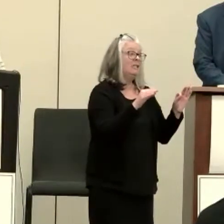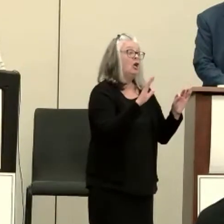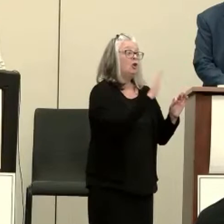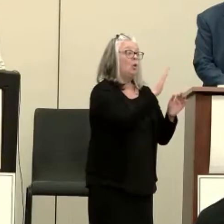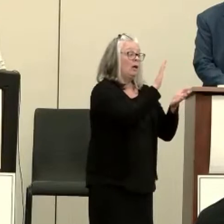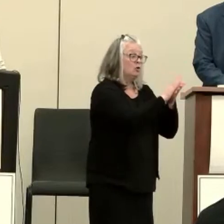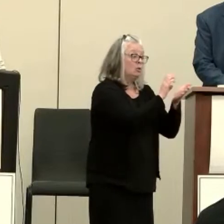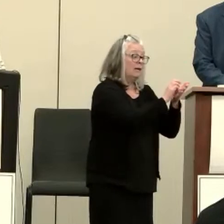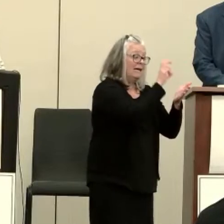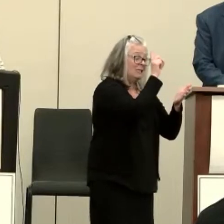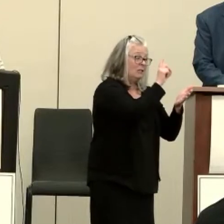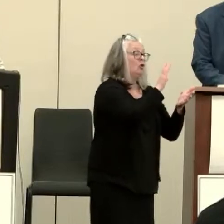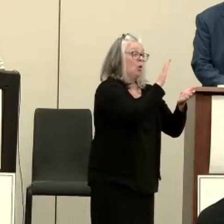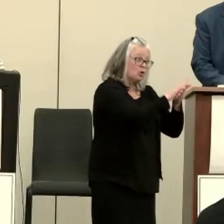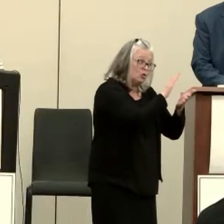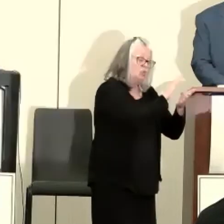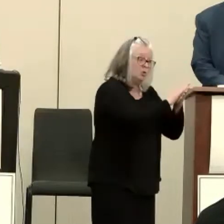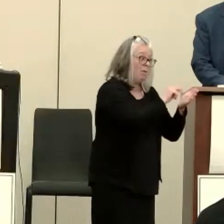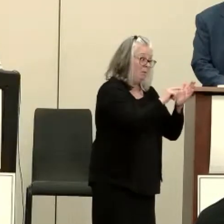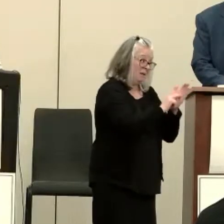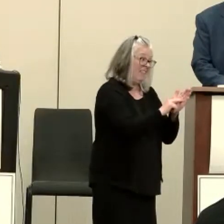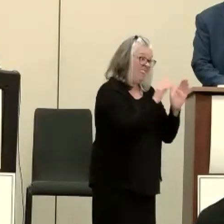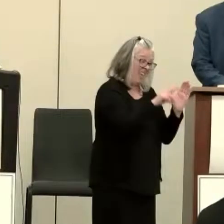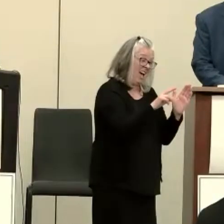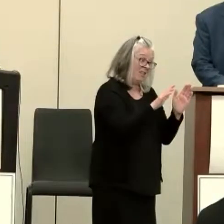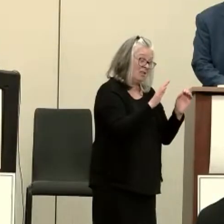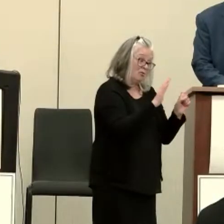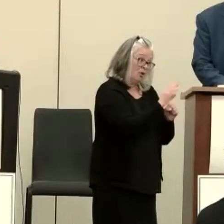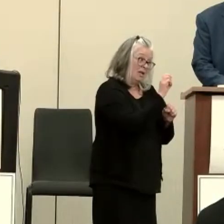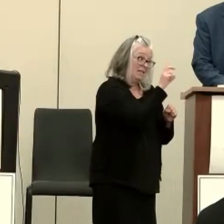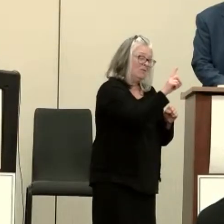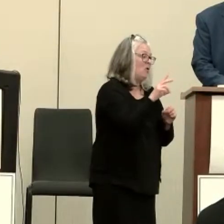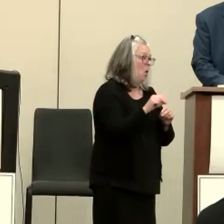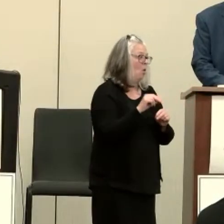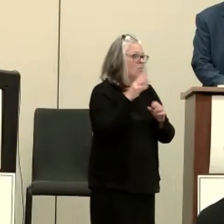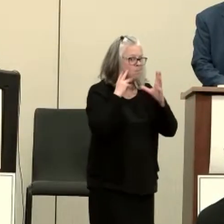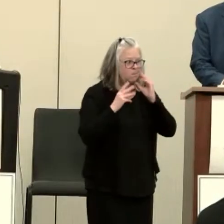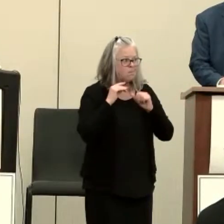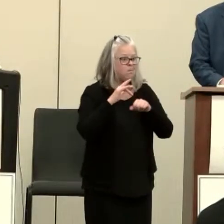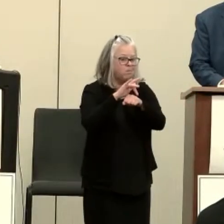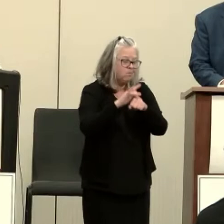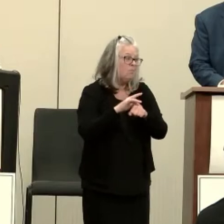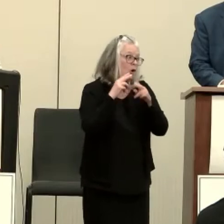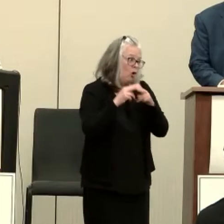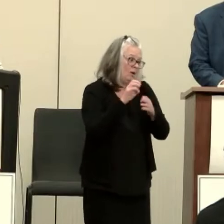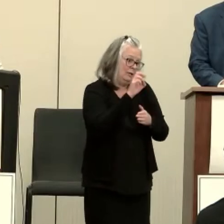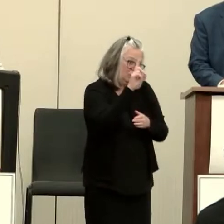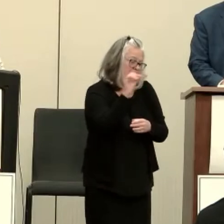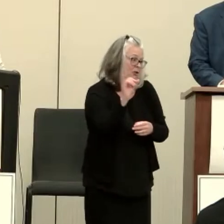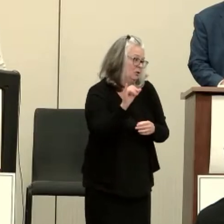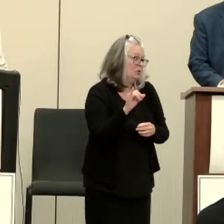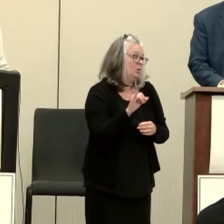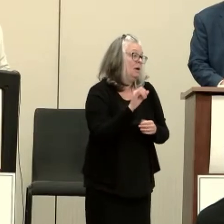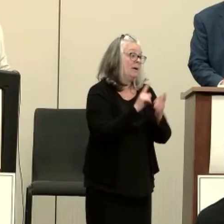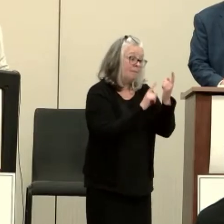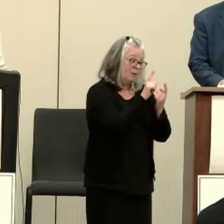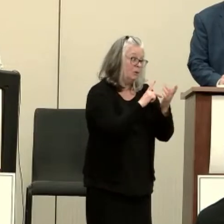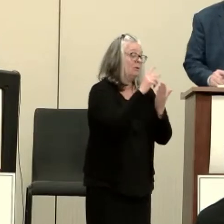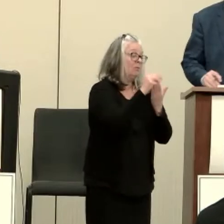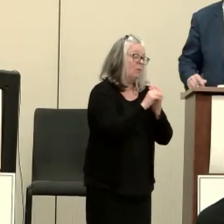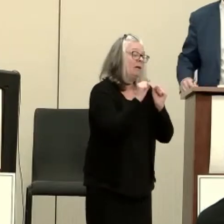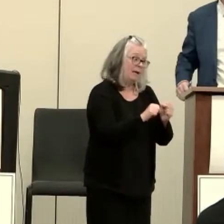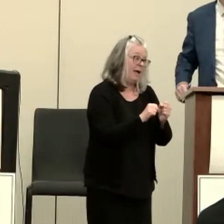I think, the practical lived experience that can be honored through mentoring programs. Thank you very much.